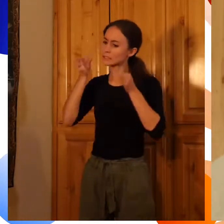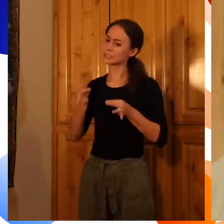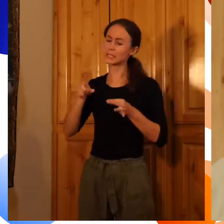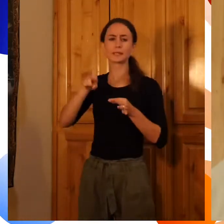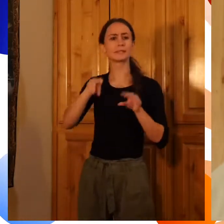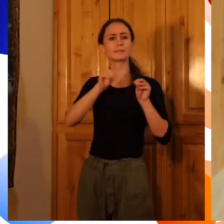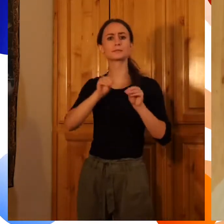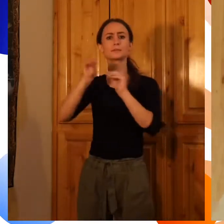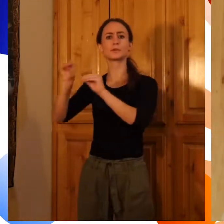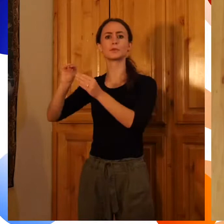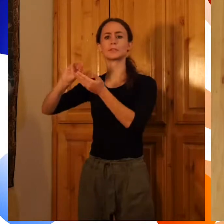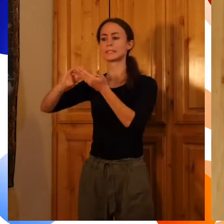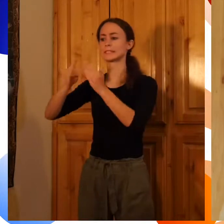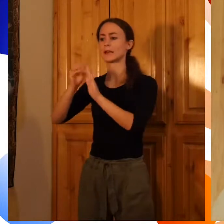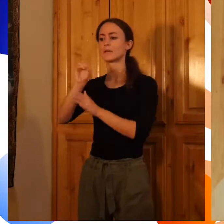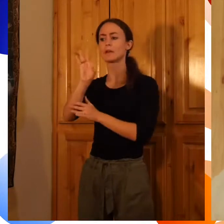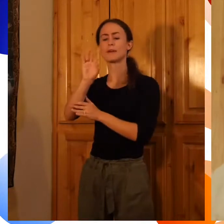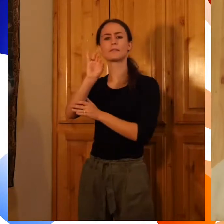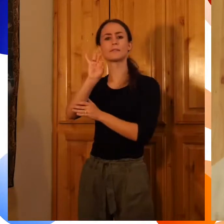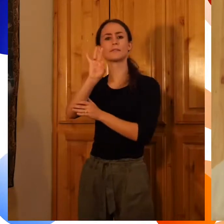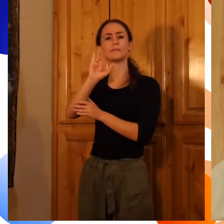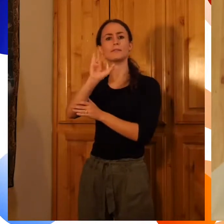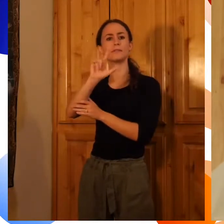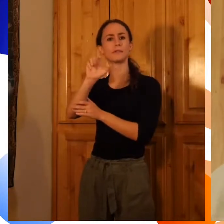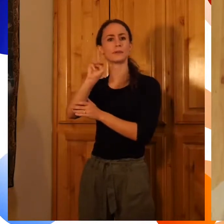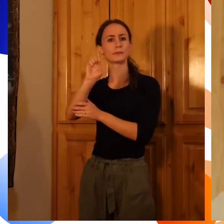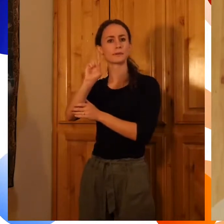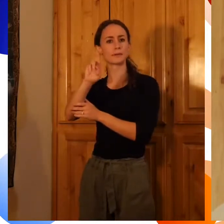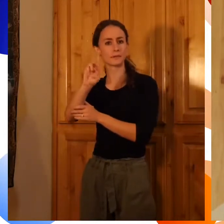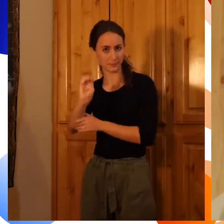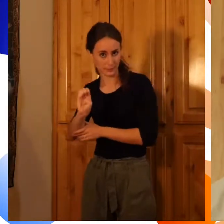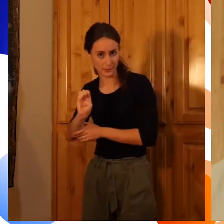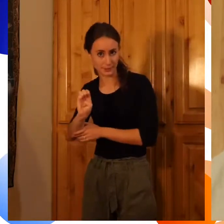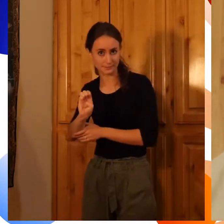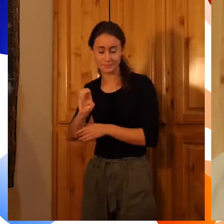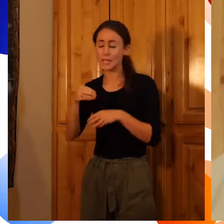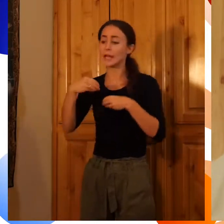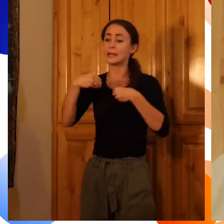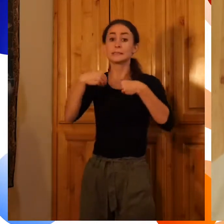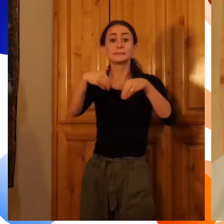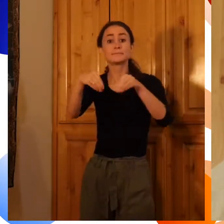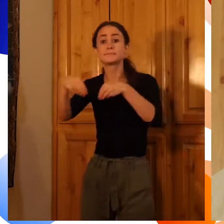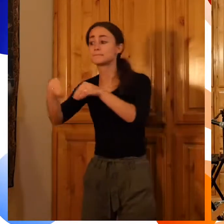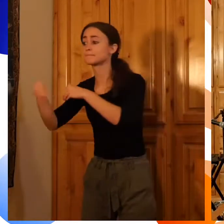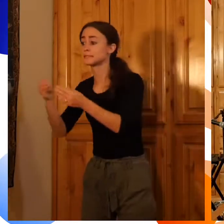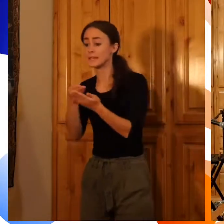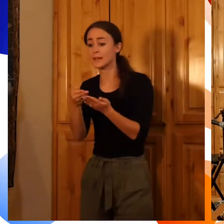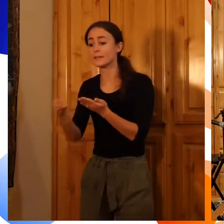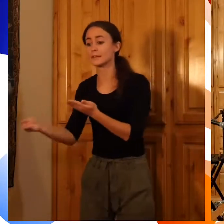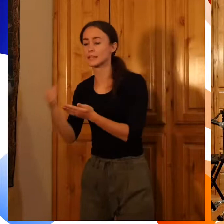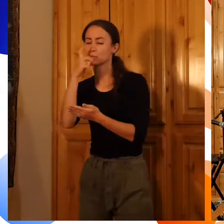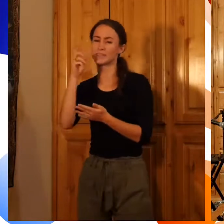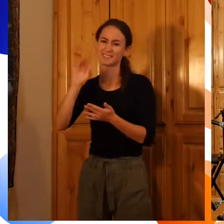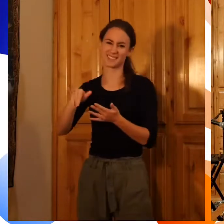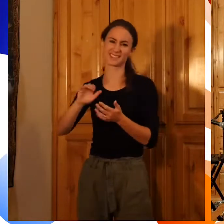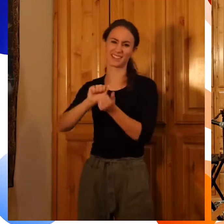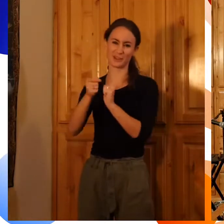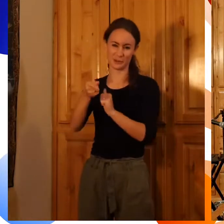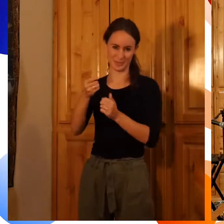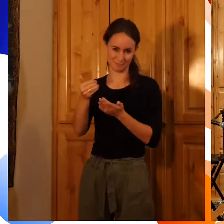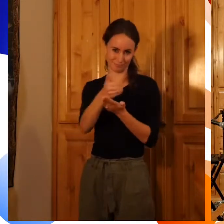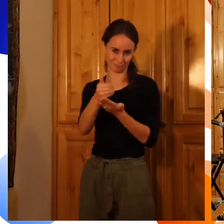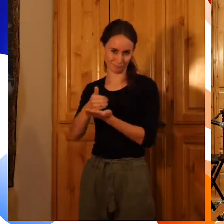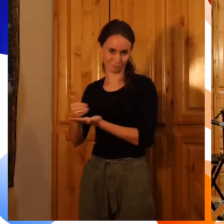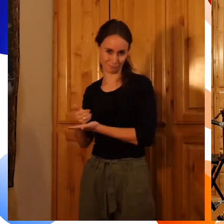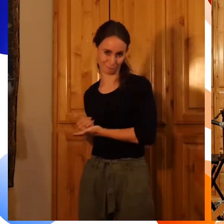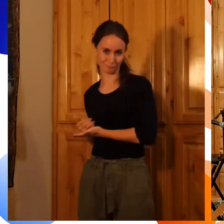tinware, for that, of course, is how tinkers make their sustenance. Picking up the cart handles, he trudged in along north to